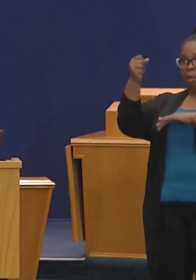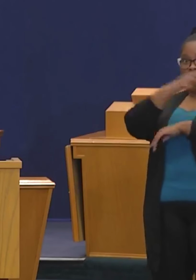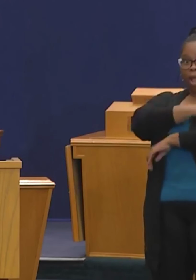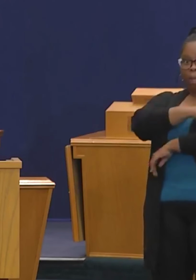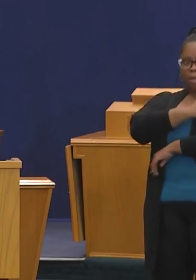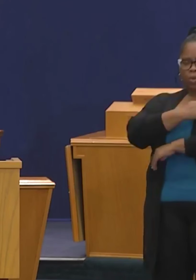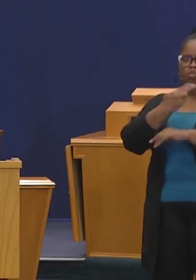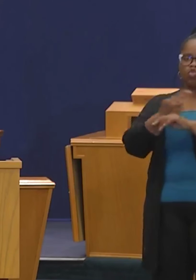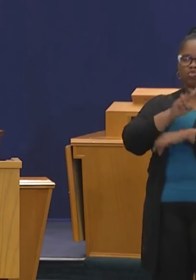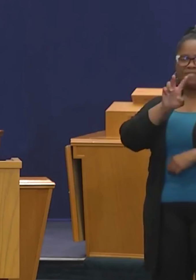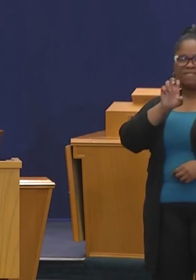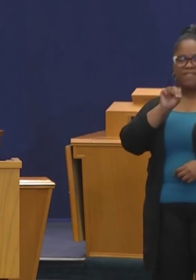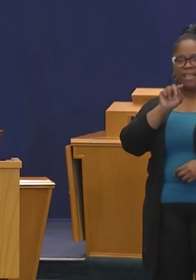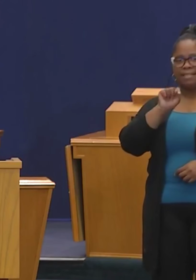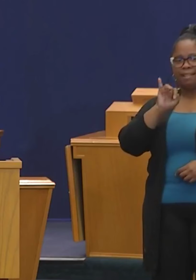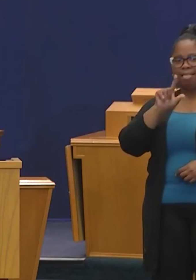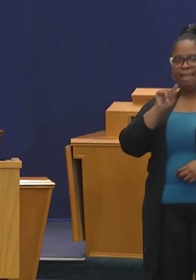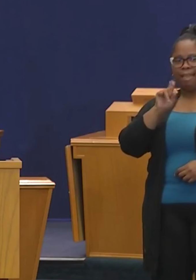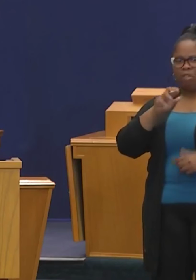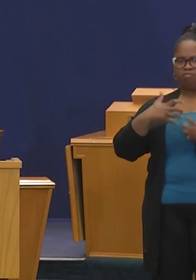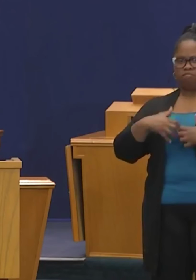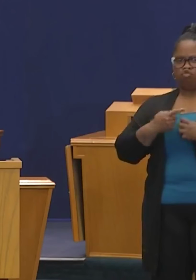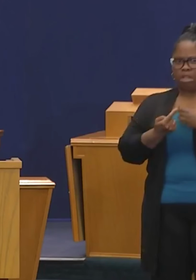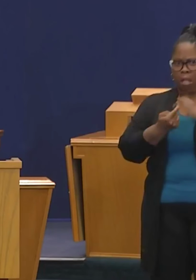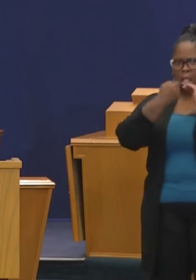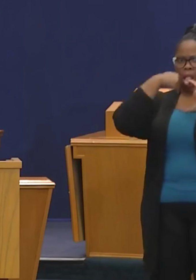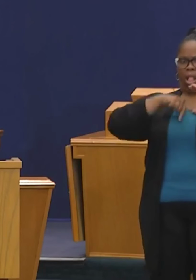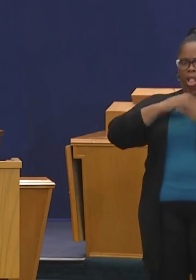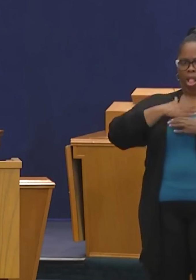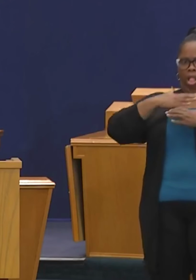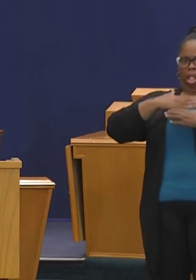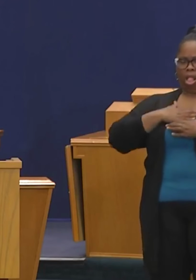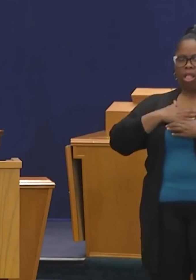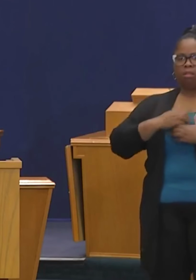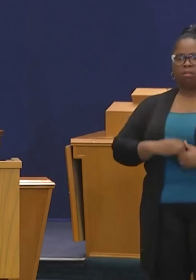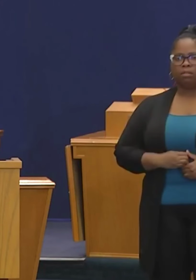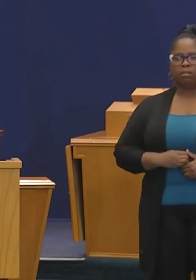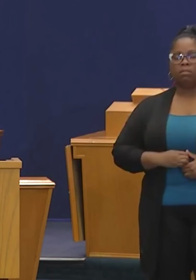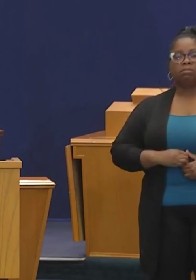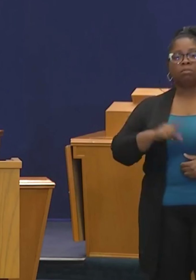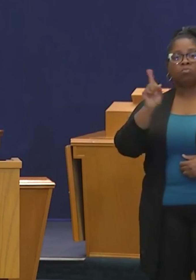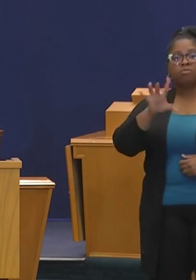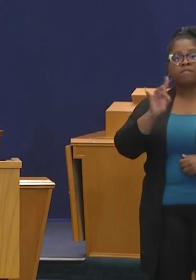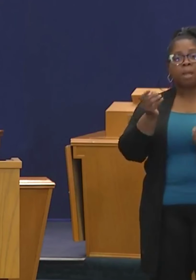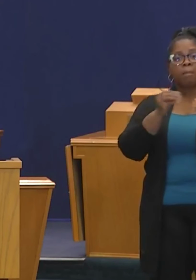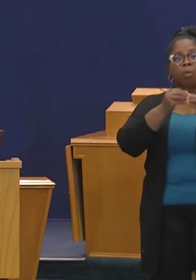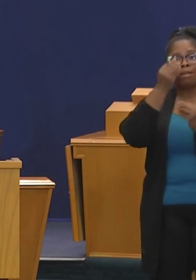on ventilators. You can see an updated report of the LA County cases on the